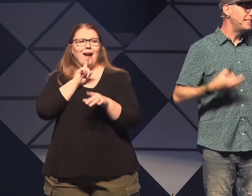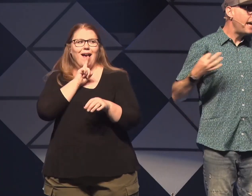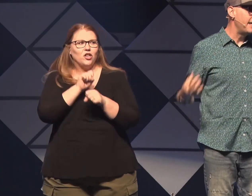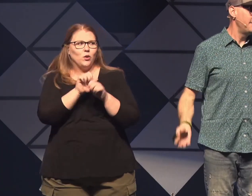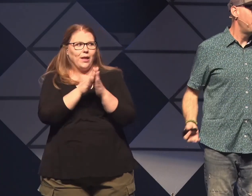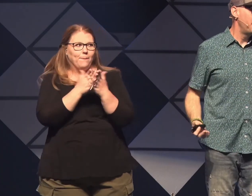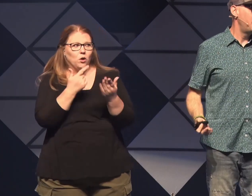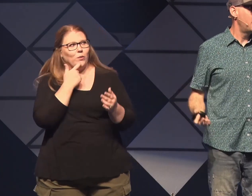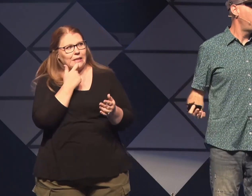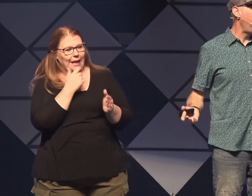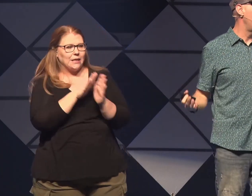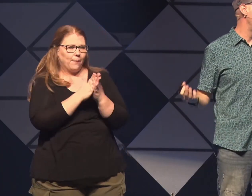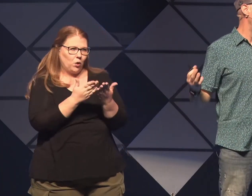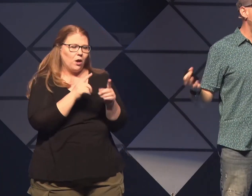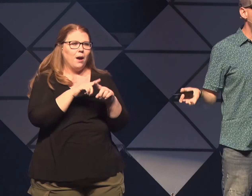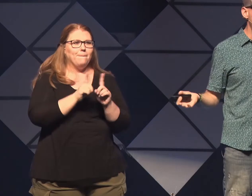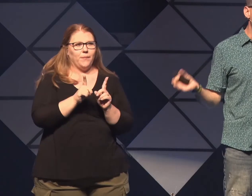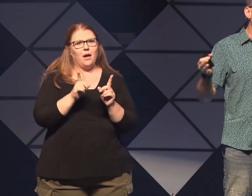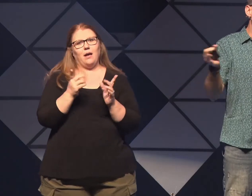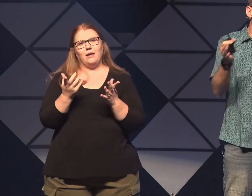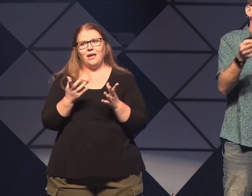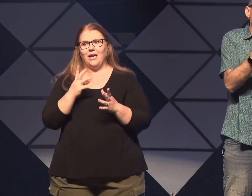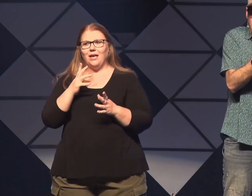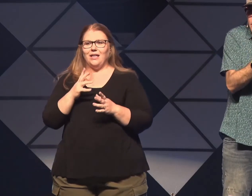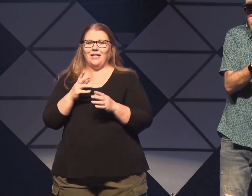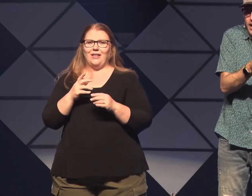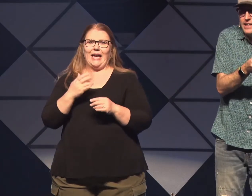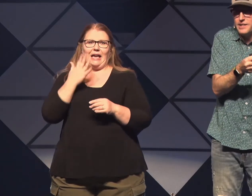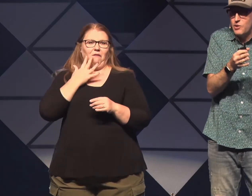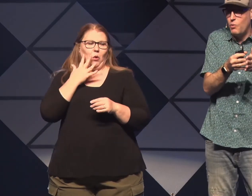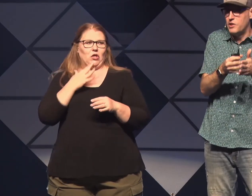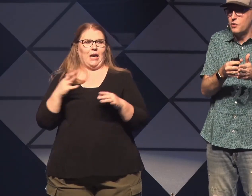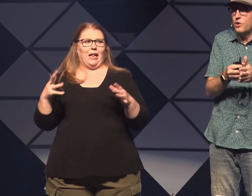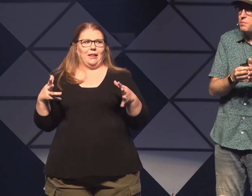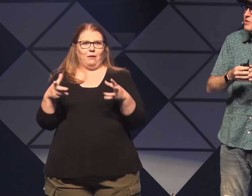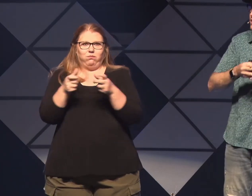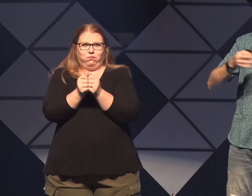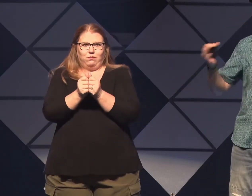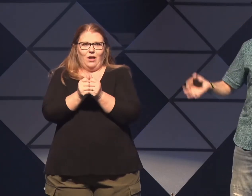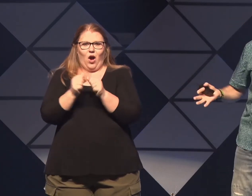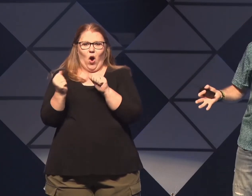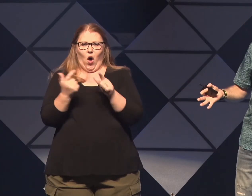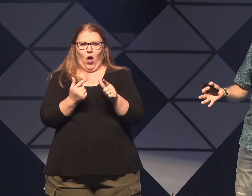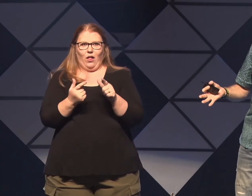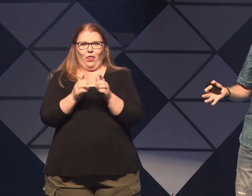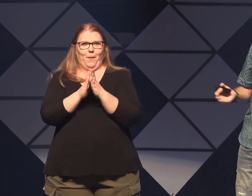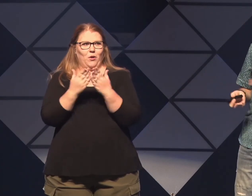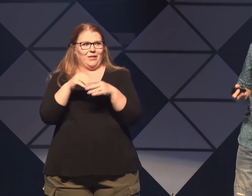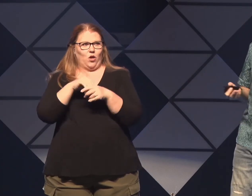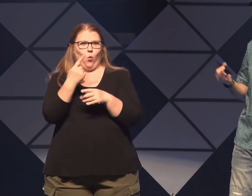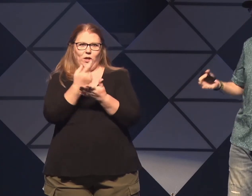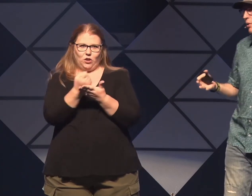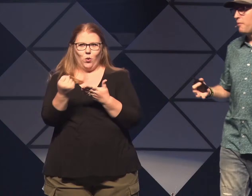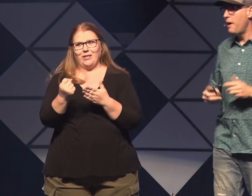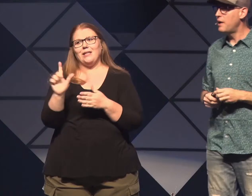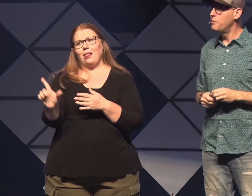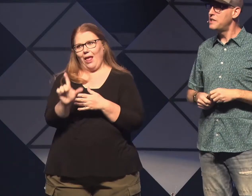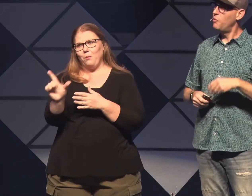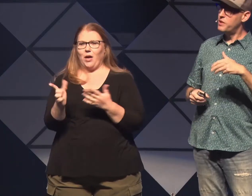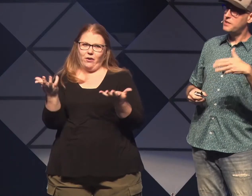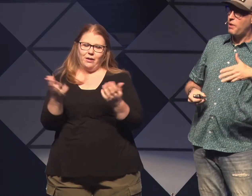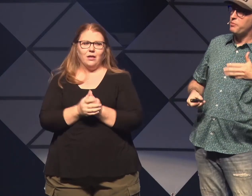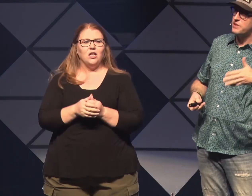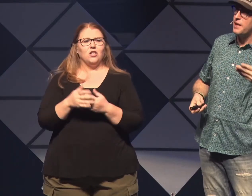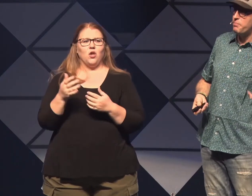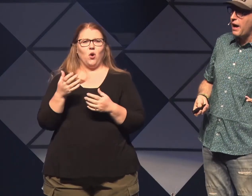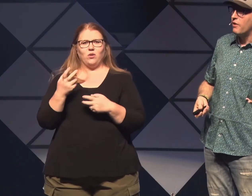We say it. It's just we happen to unfortunately bind all these books and writings into one source. But it's really a library, which is why it's somewhat problematic when we say, well,